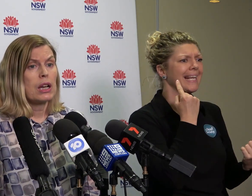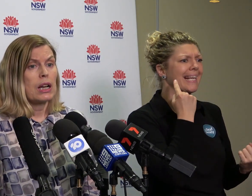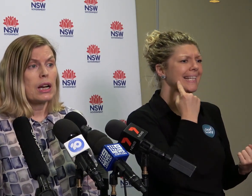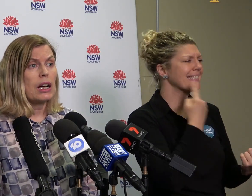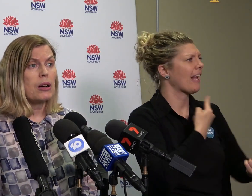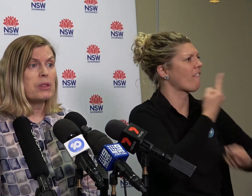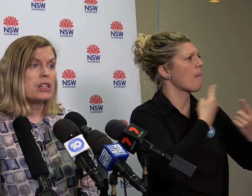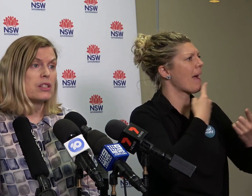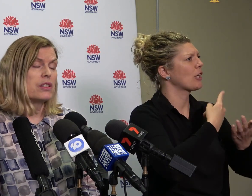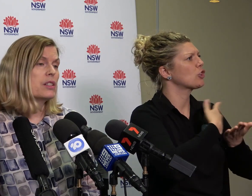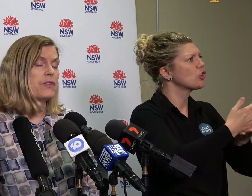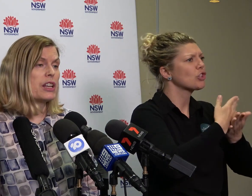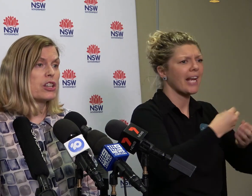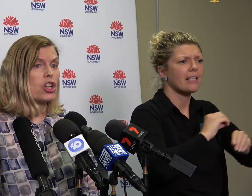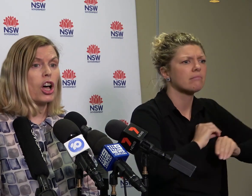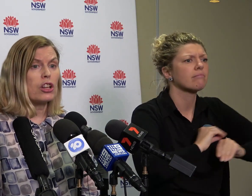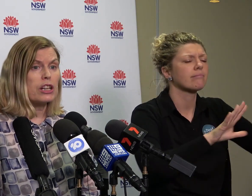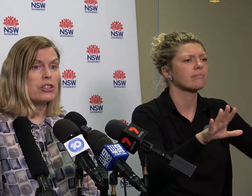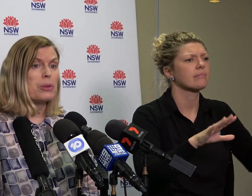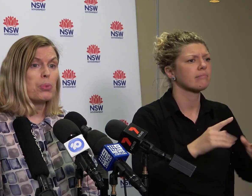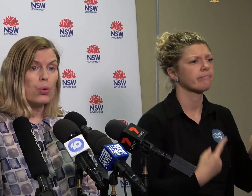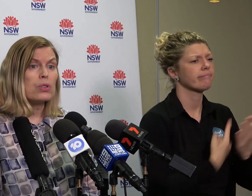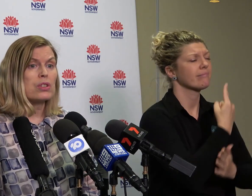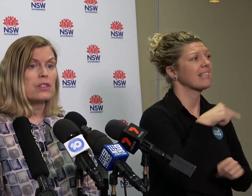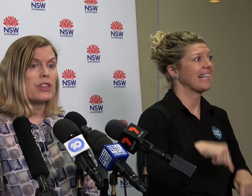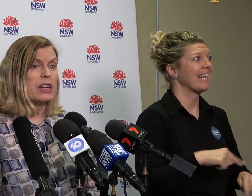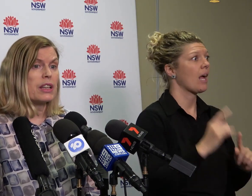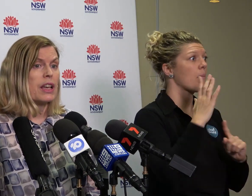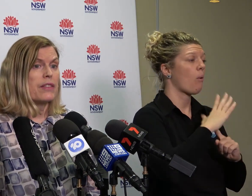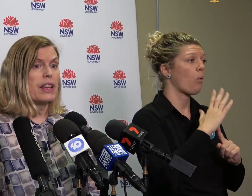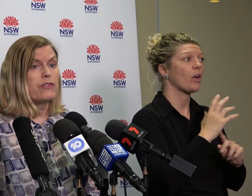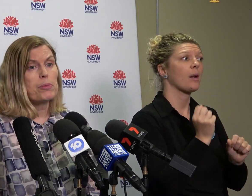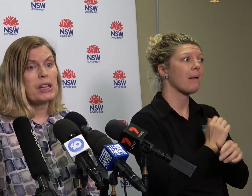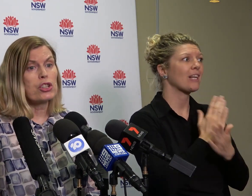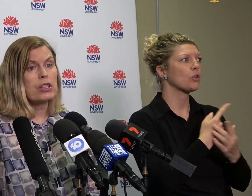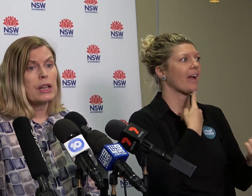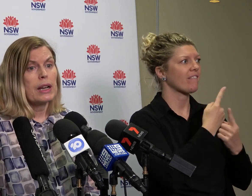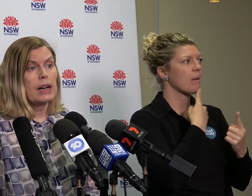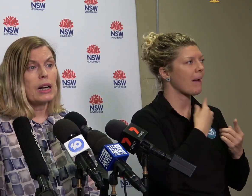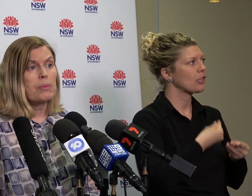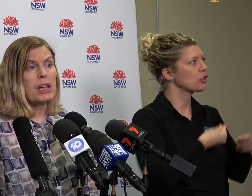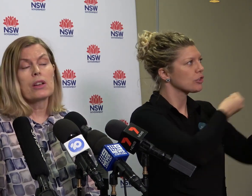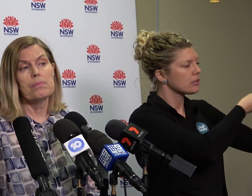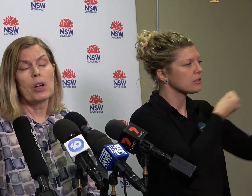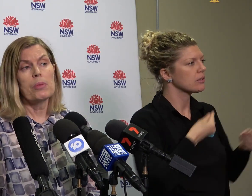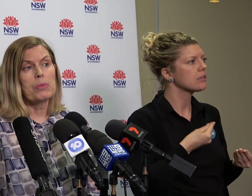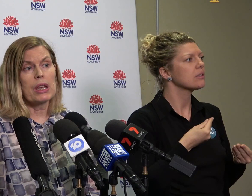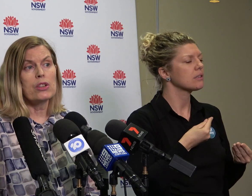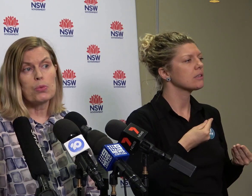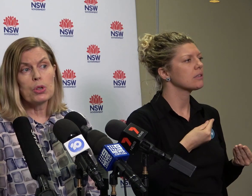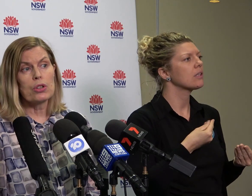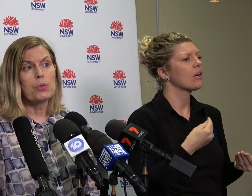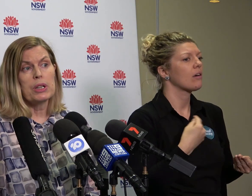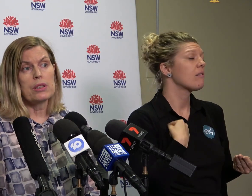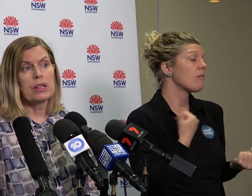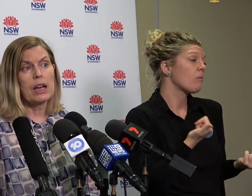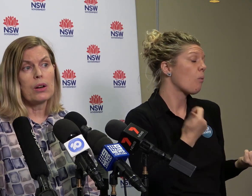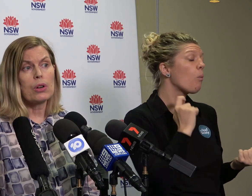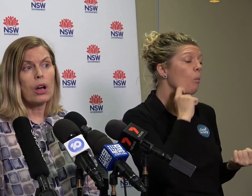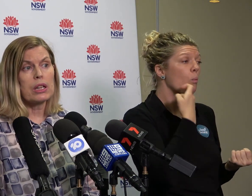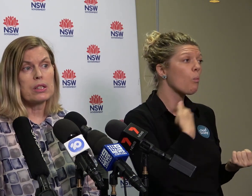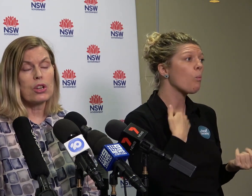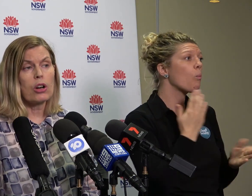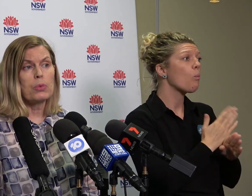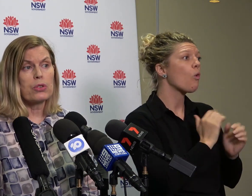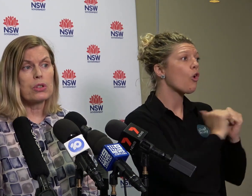information. This event has highlighted the importance of getting that information, and I'm keen to work with